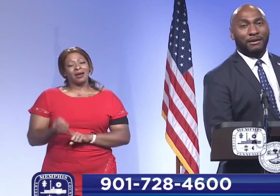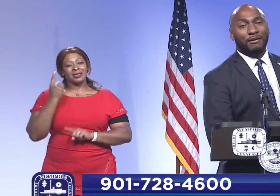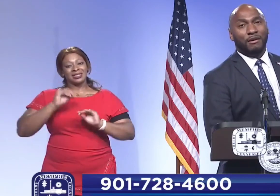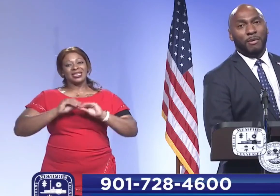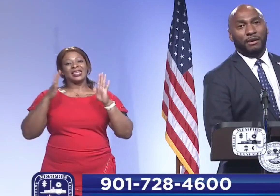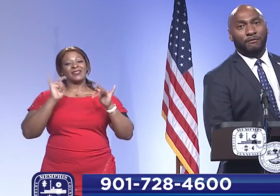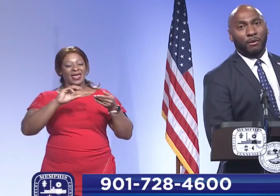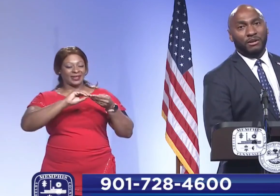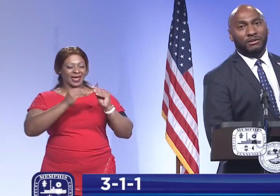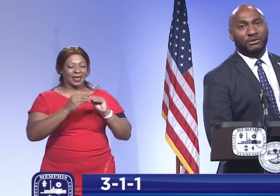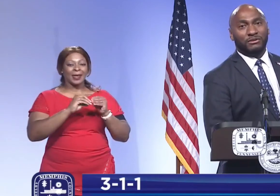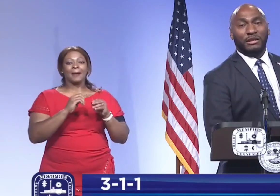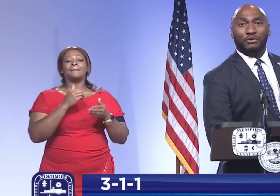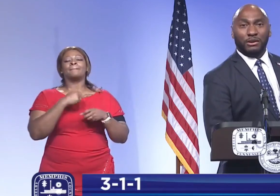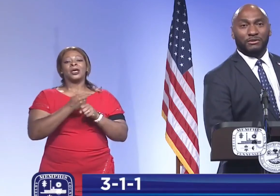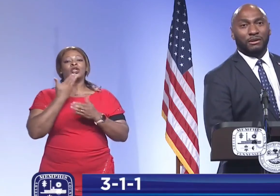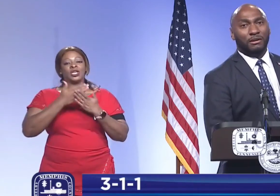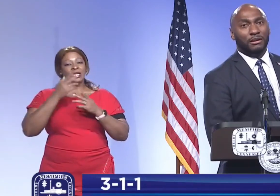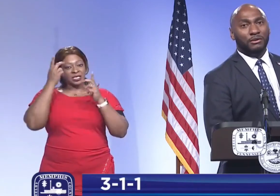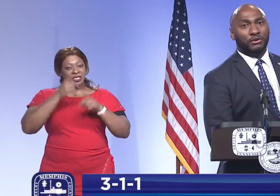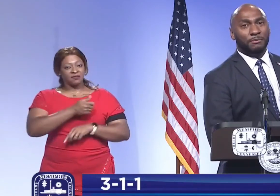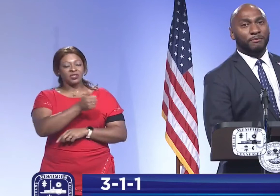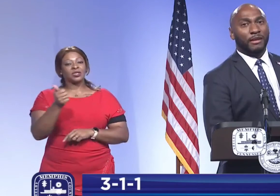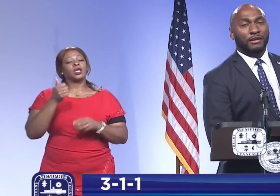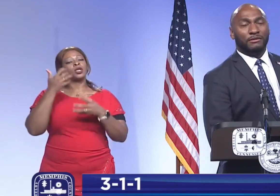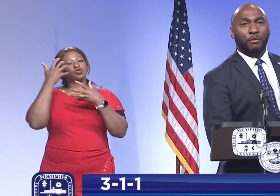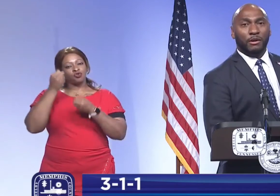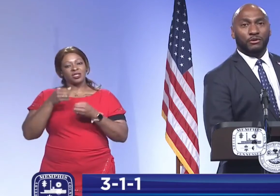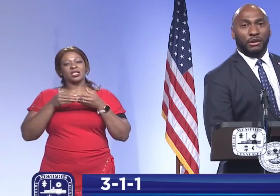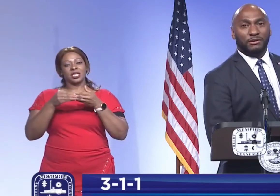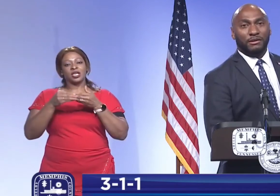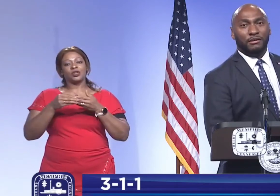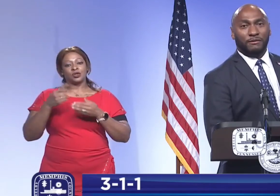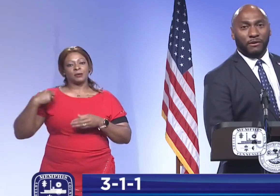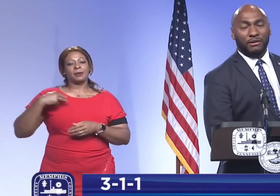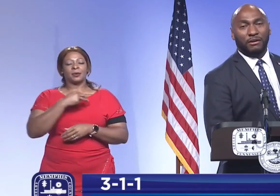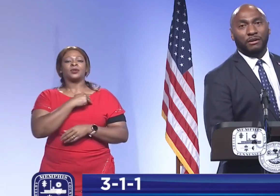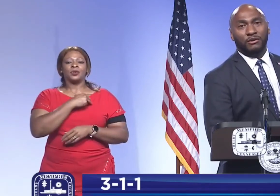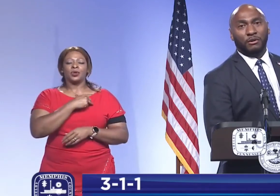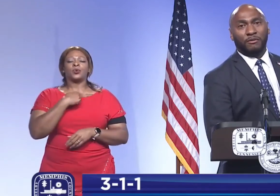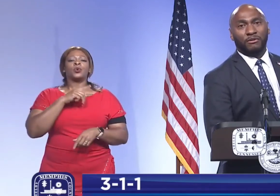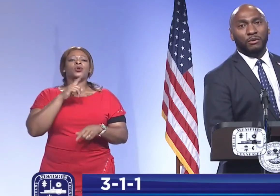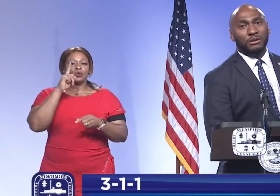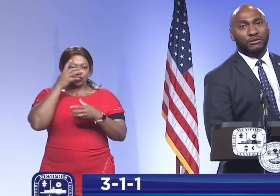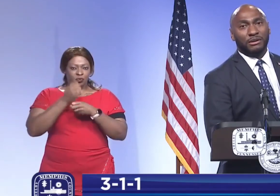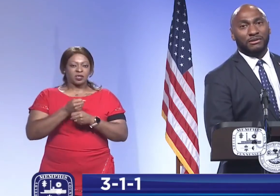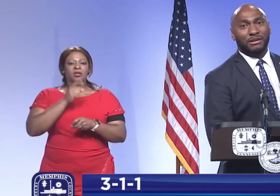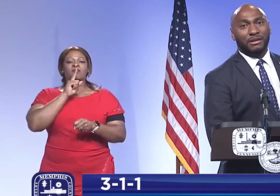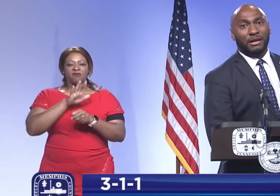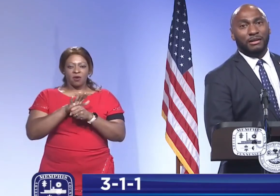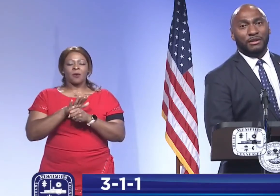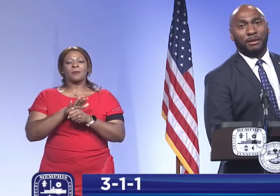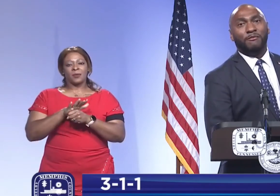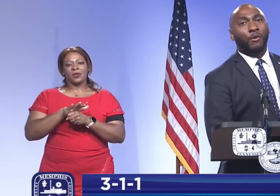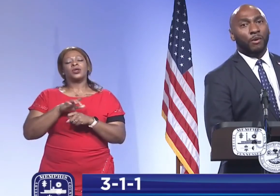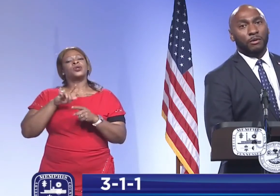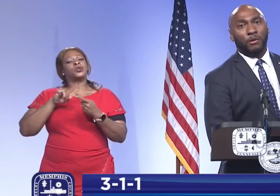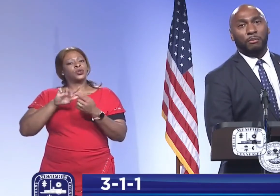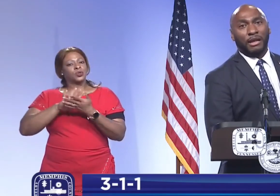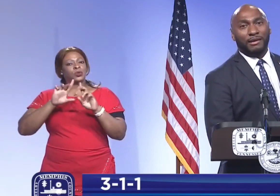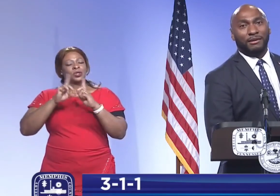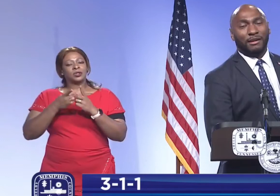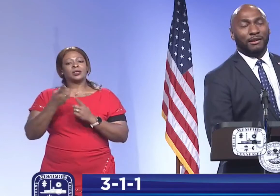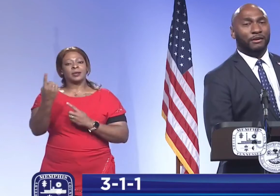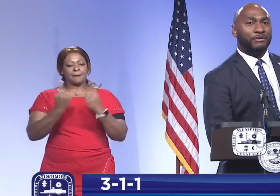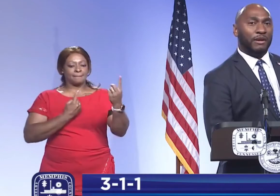data and make informed decisions and trust the leadership. And so we're trusting and deferring to the leadership of the school districts to come forward with